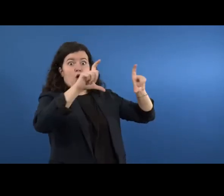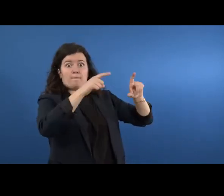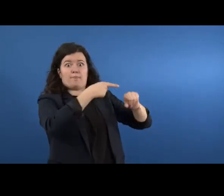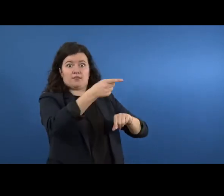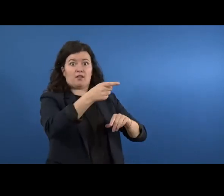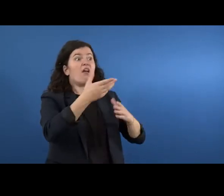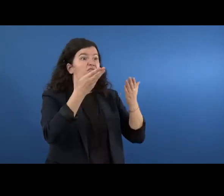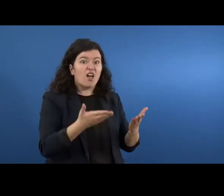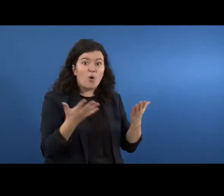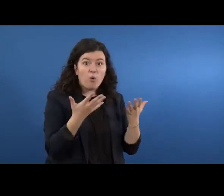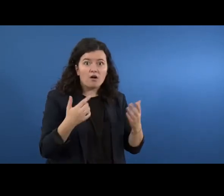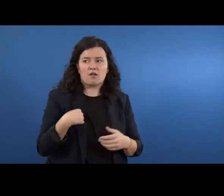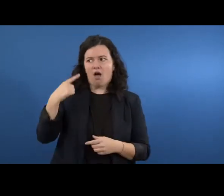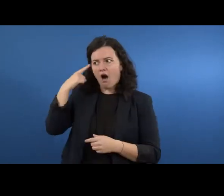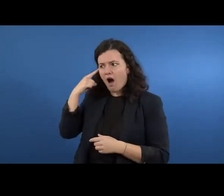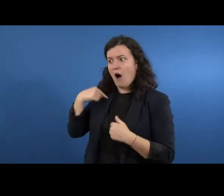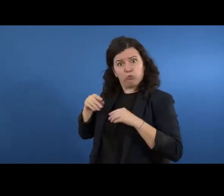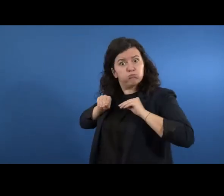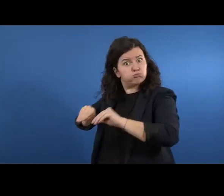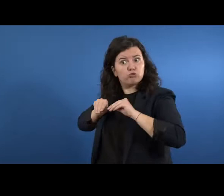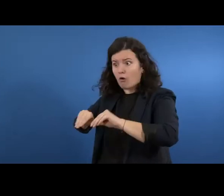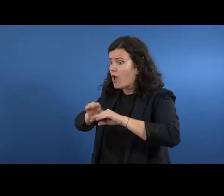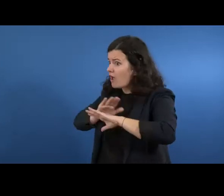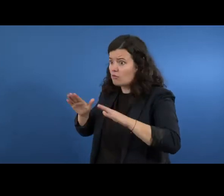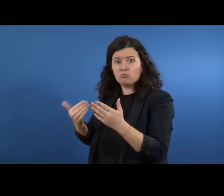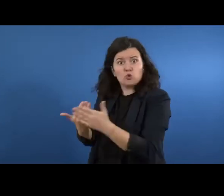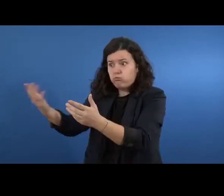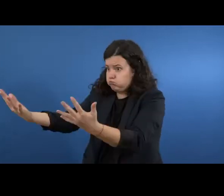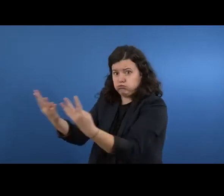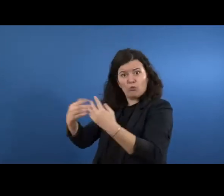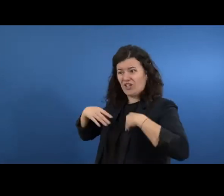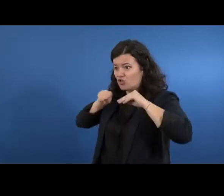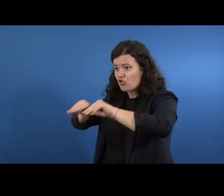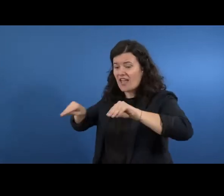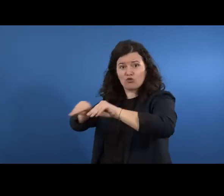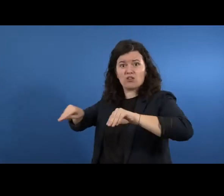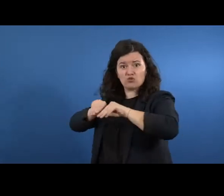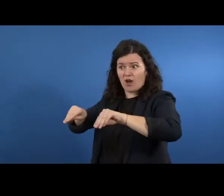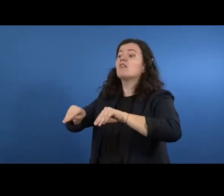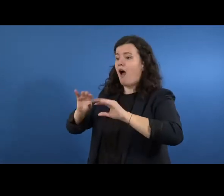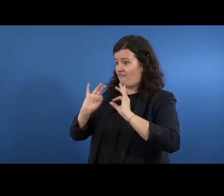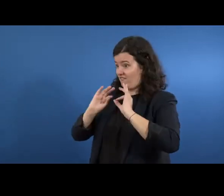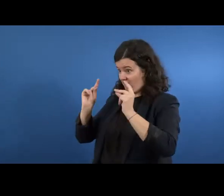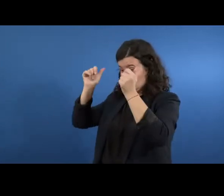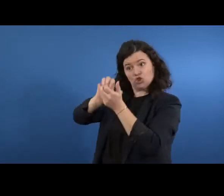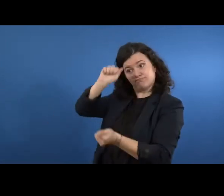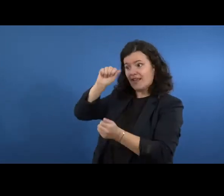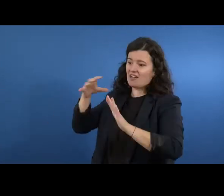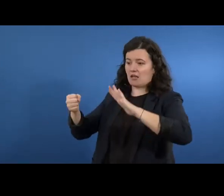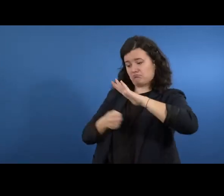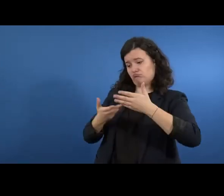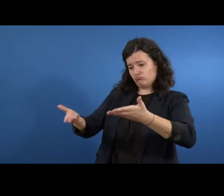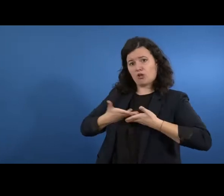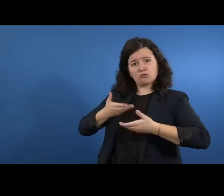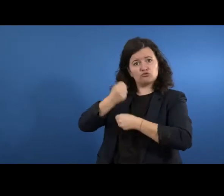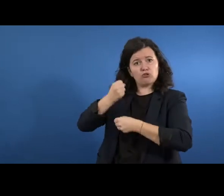train near hire candidates to be able to meet their skill qualifications. They invest in these candidates